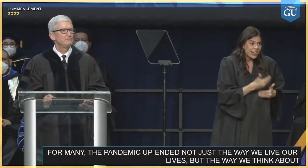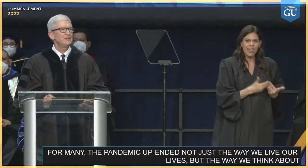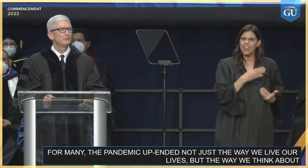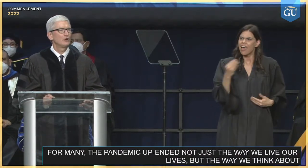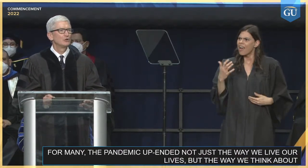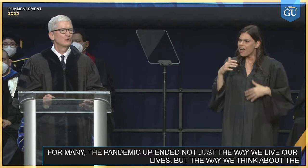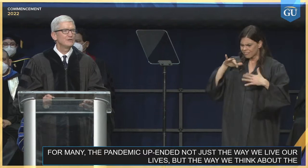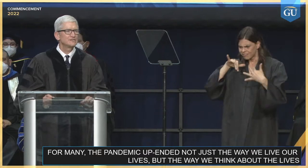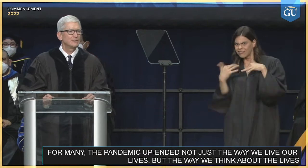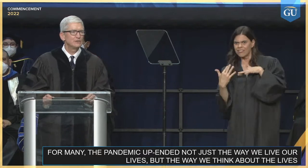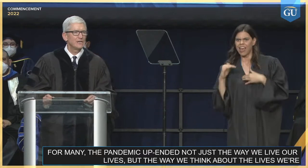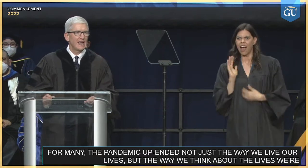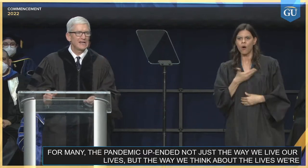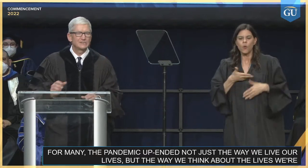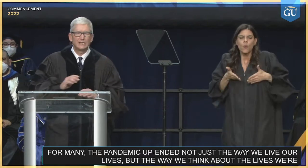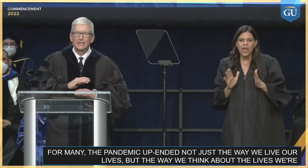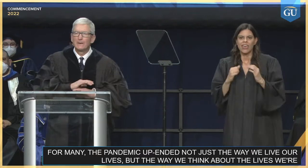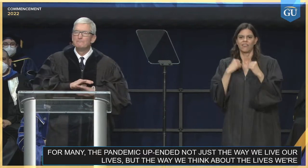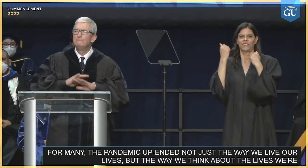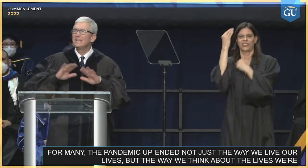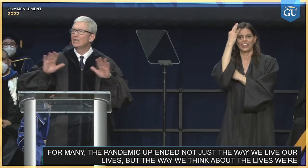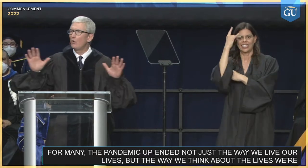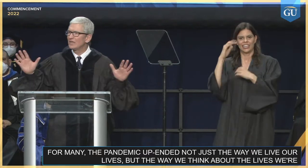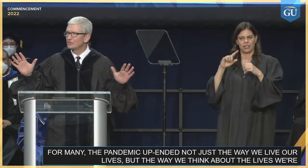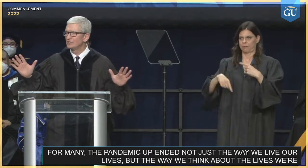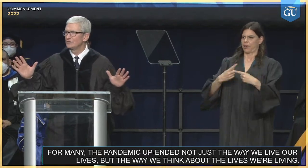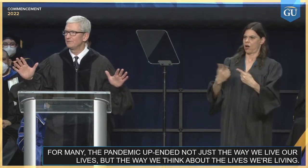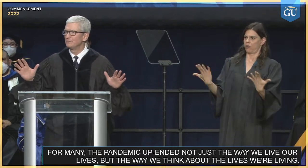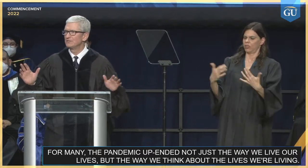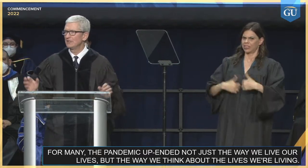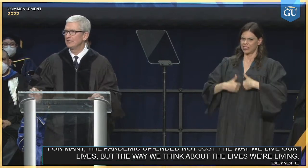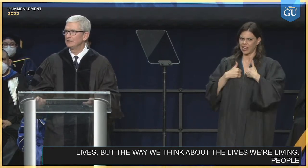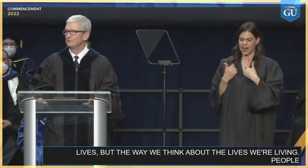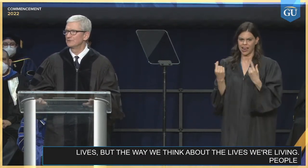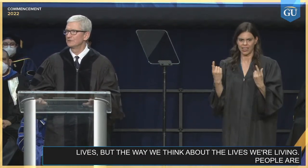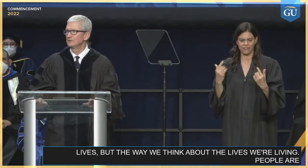People are increasingly asking big questions of themselves.